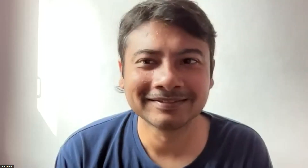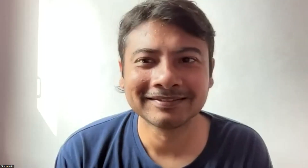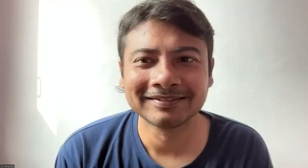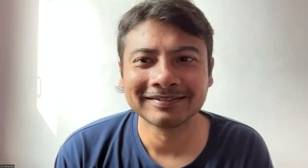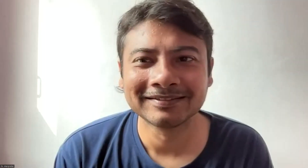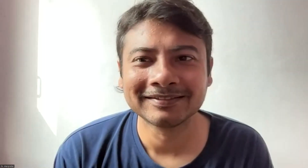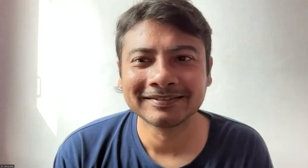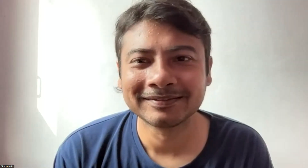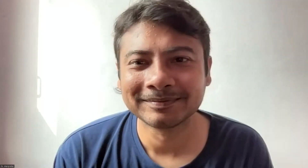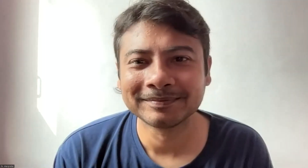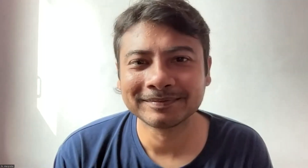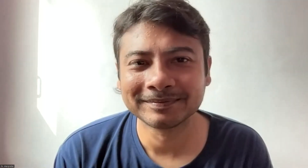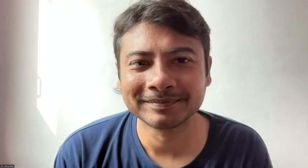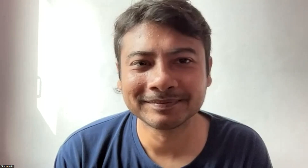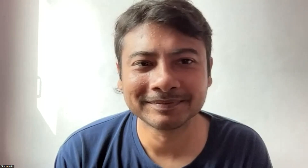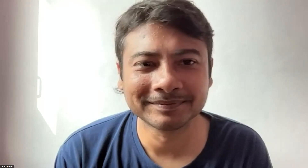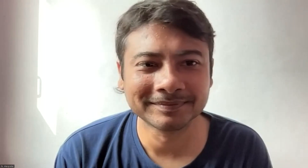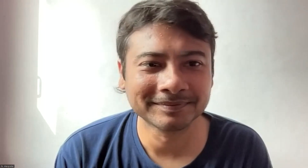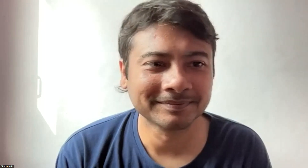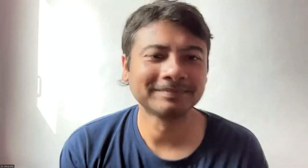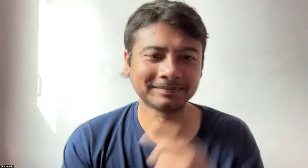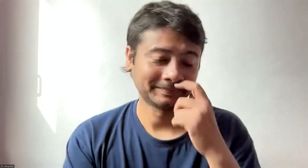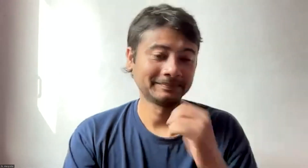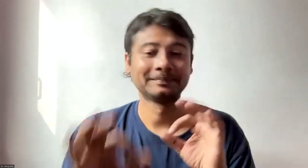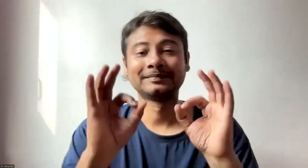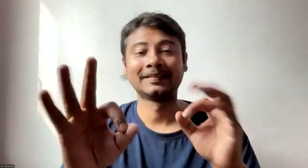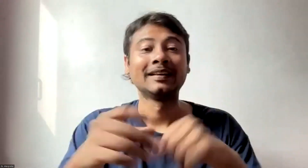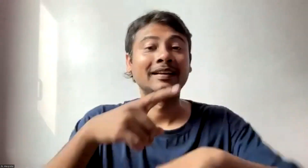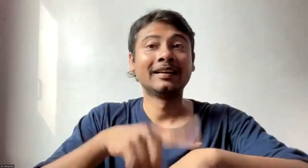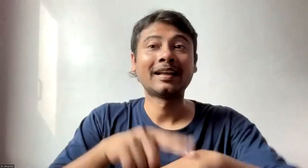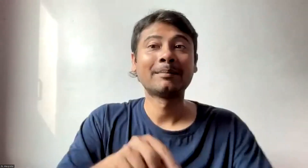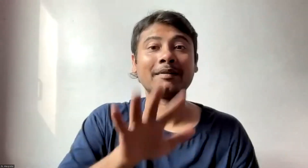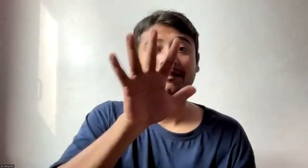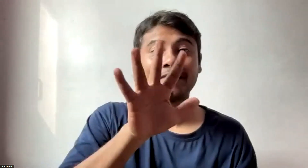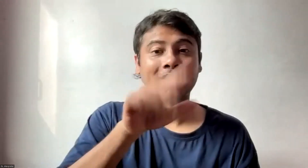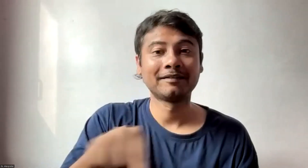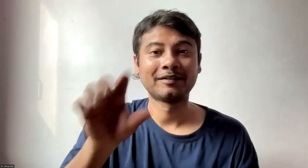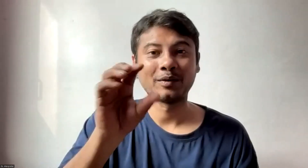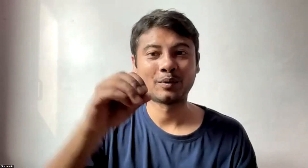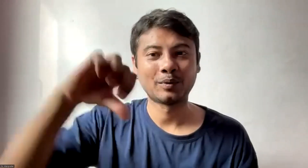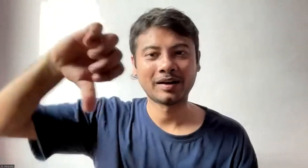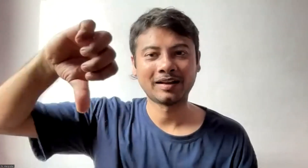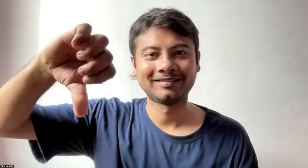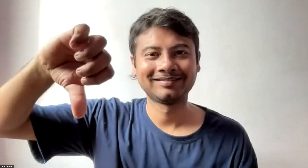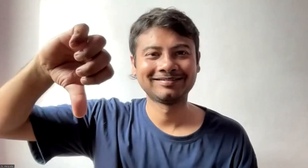question answer session. It is already 5:08 right now. So probably